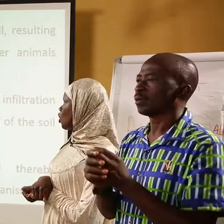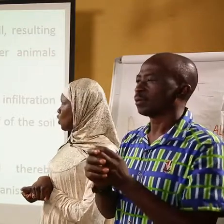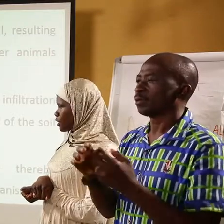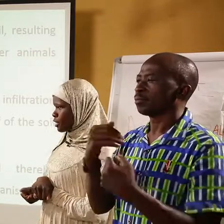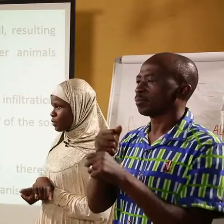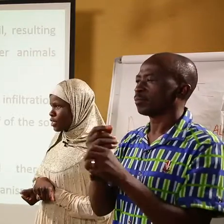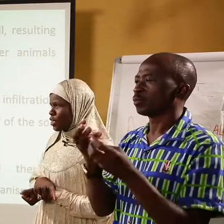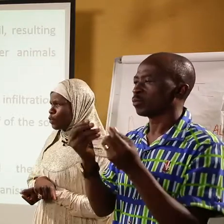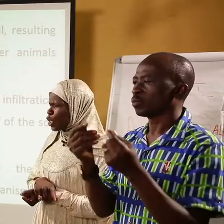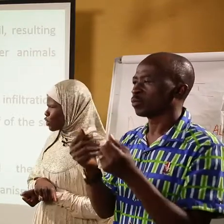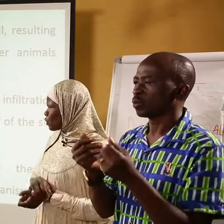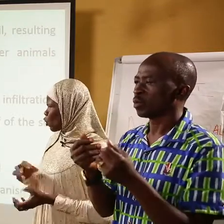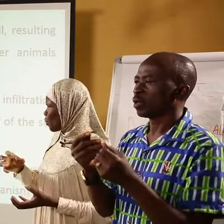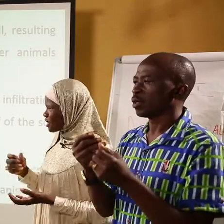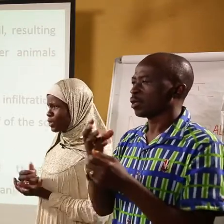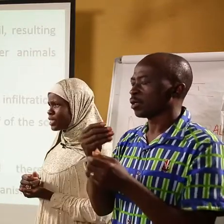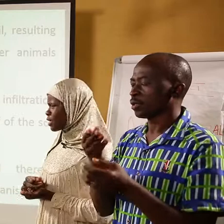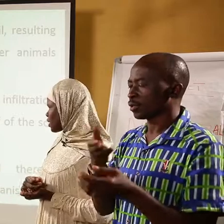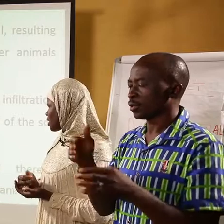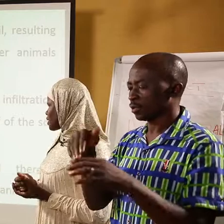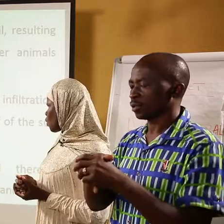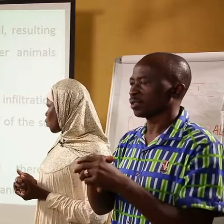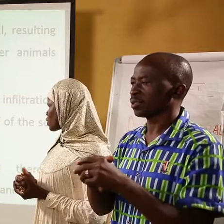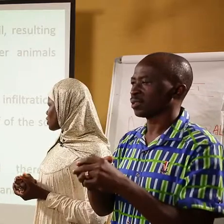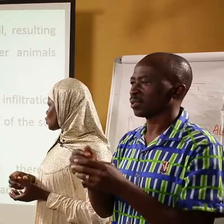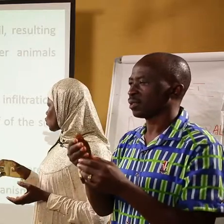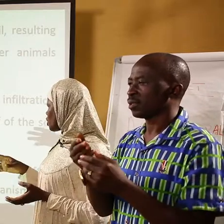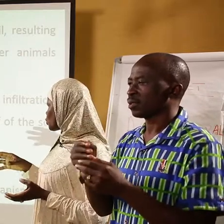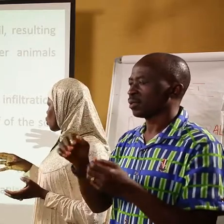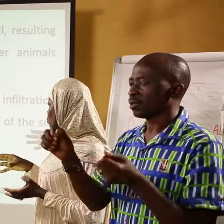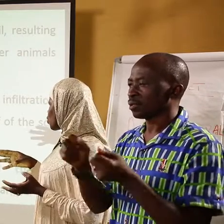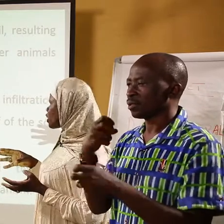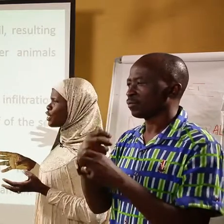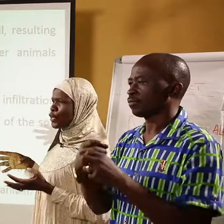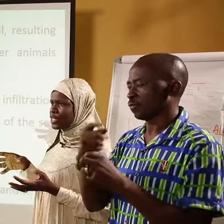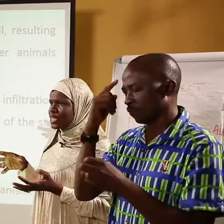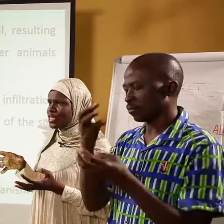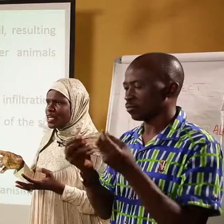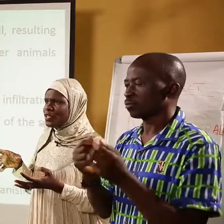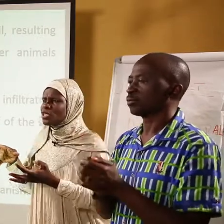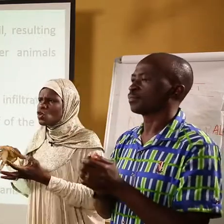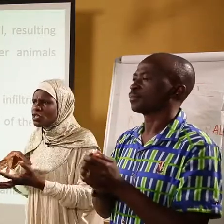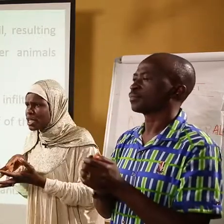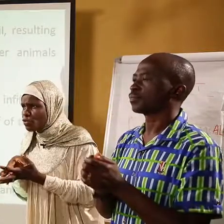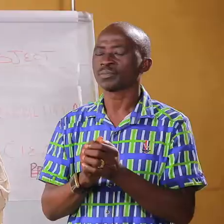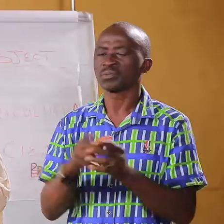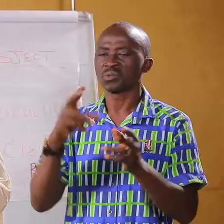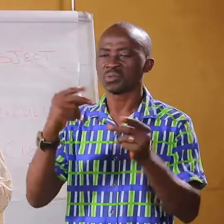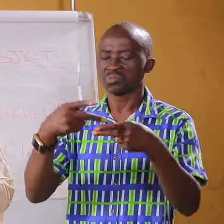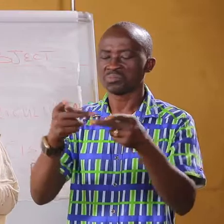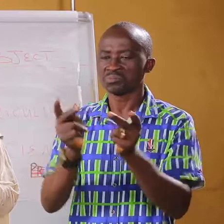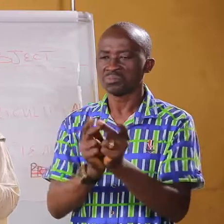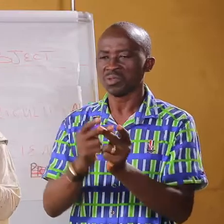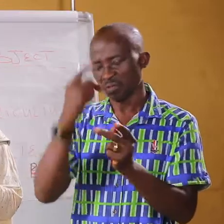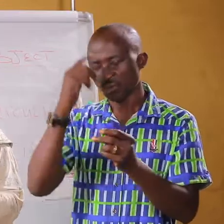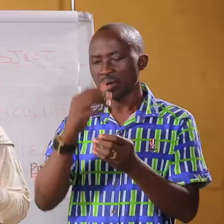soil organisms. Because of the compartment, it's now the soil become poorly aerated. There is no space for air